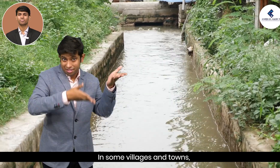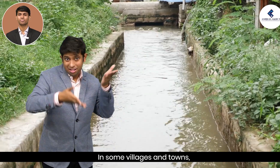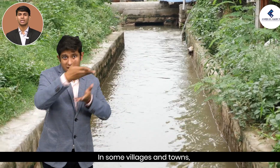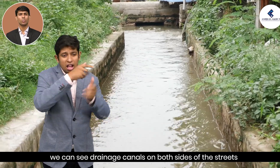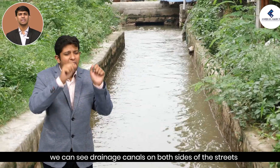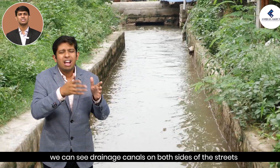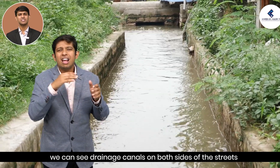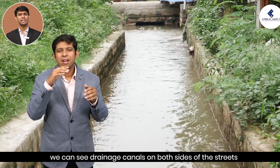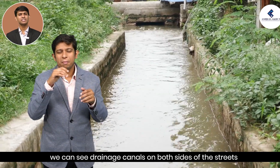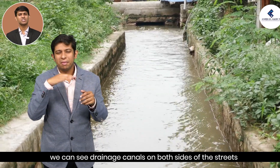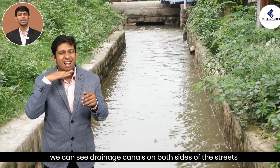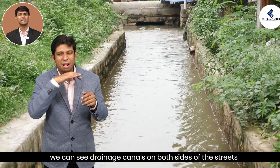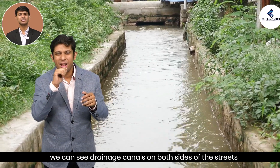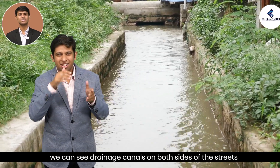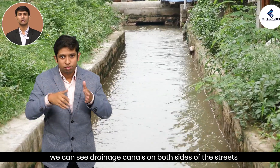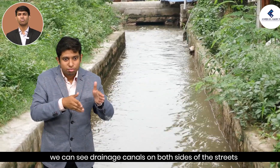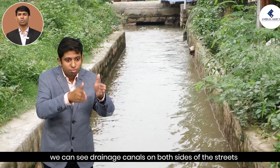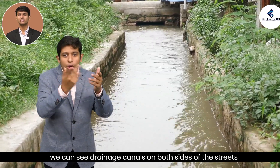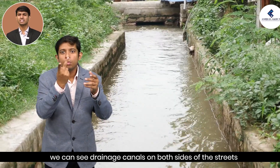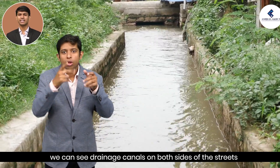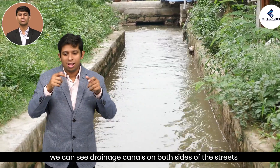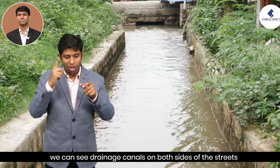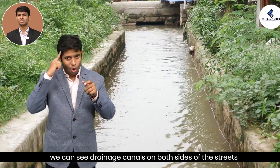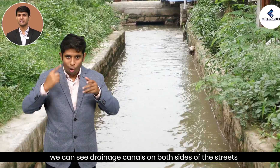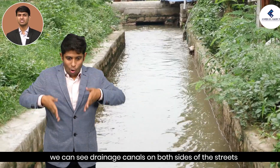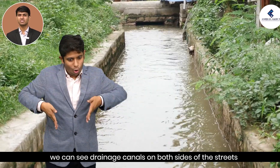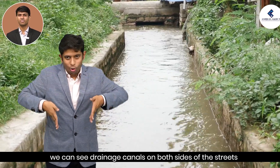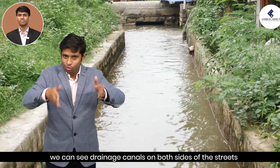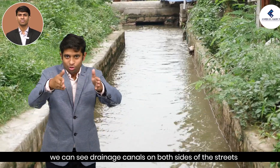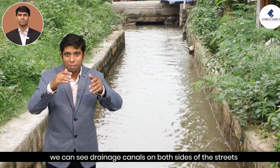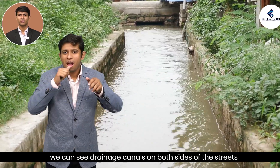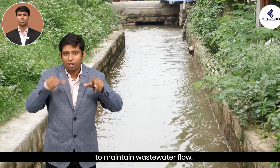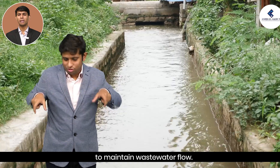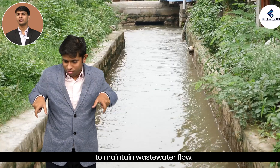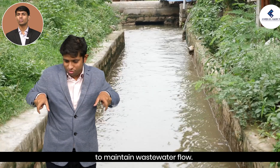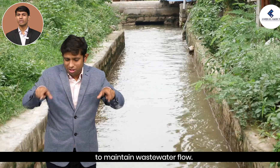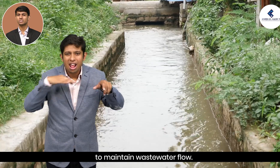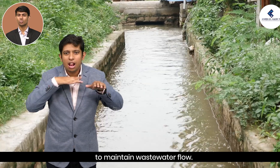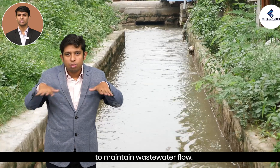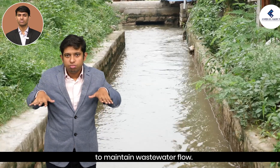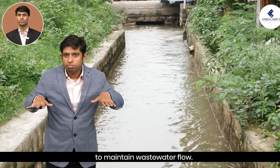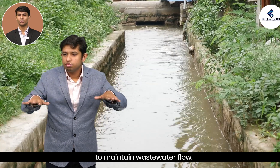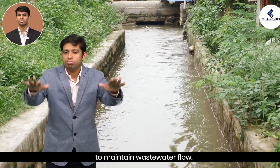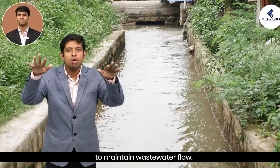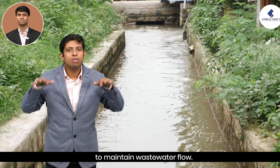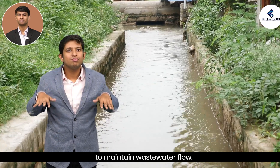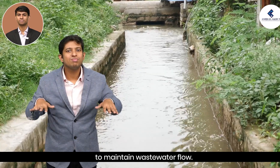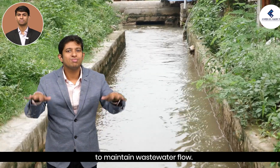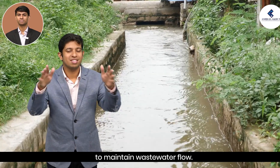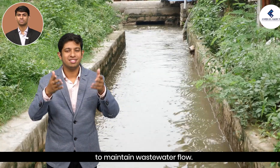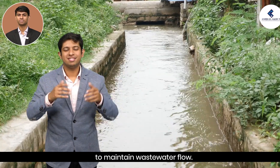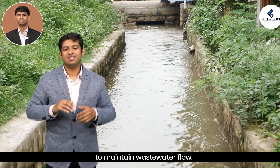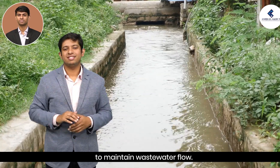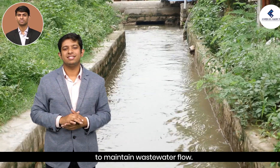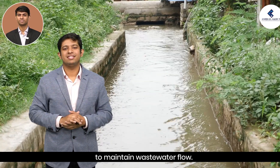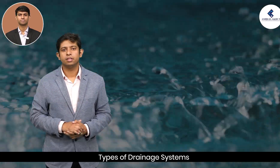we can see drainage canals on both sides of the streets to maintain wastewater flow.